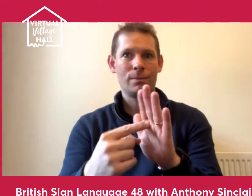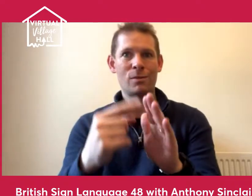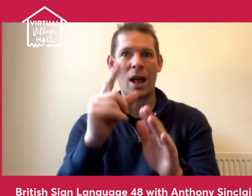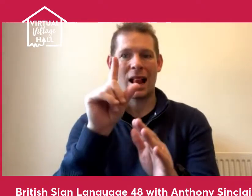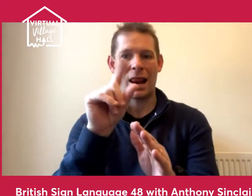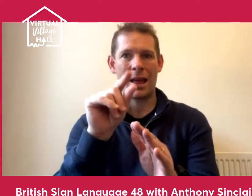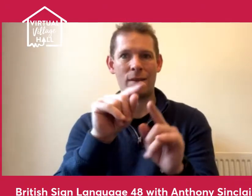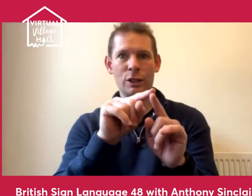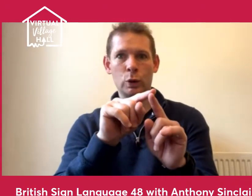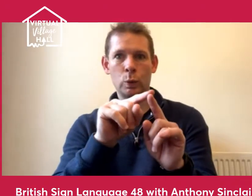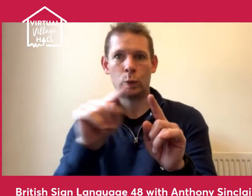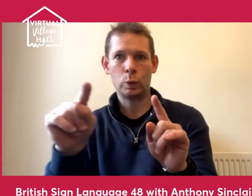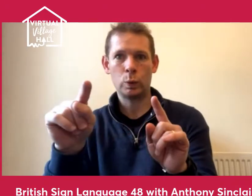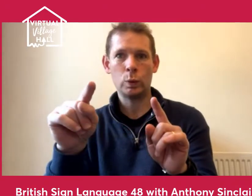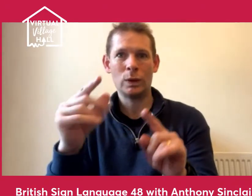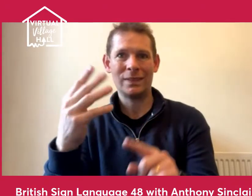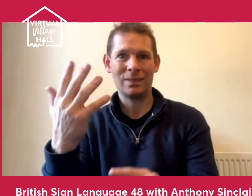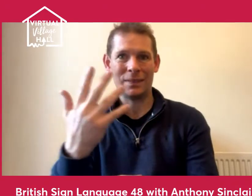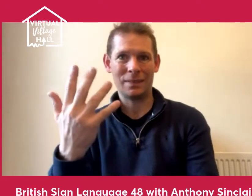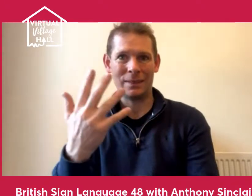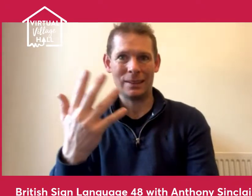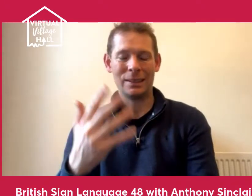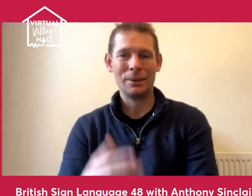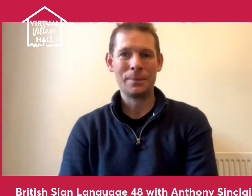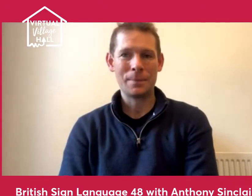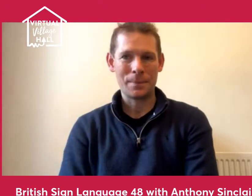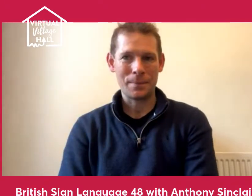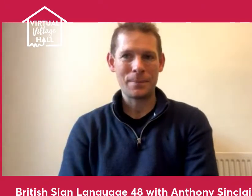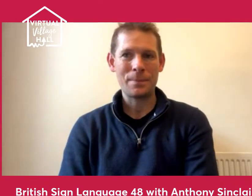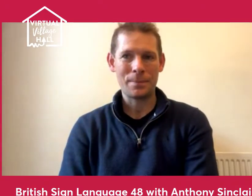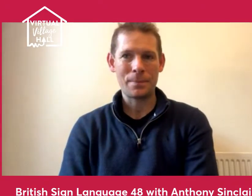Okay, so now I'm going to show you 11 to 15.